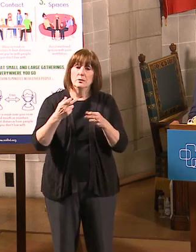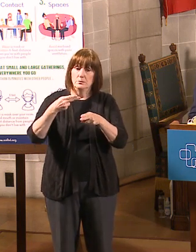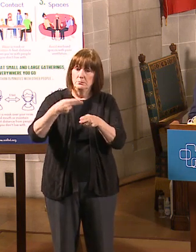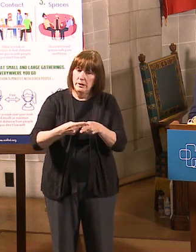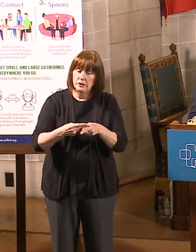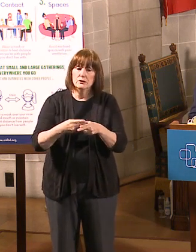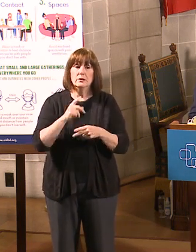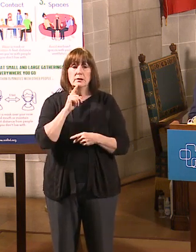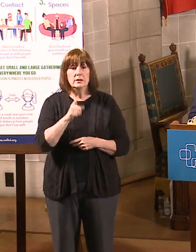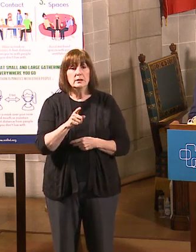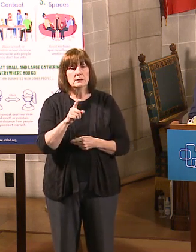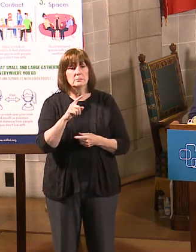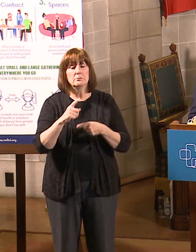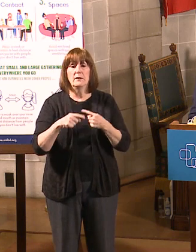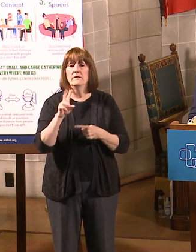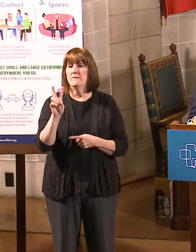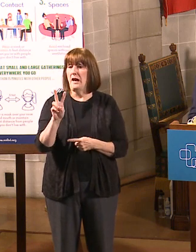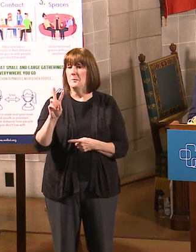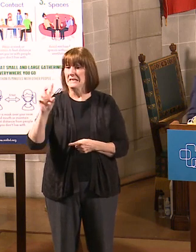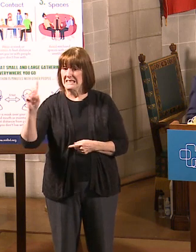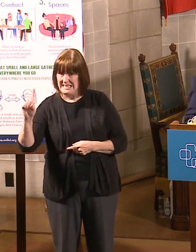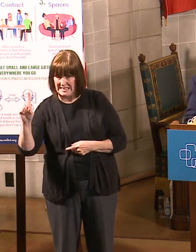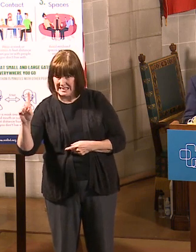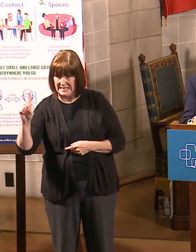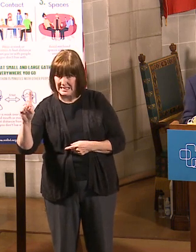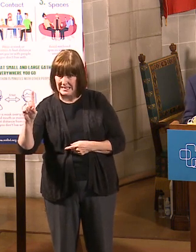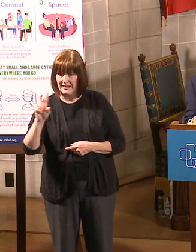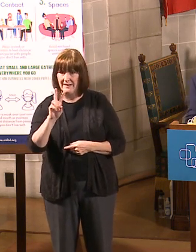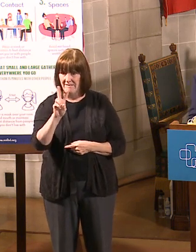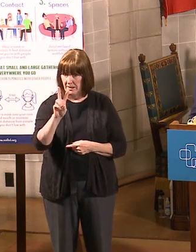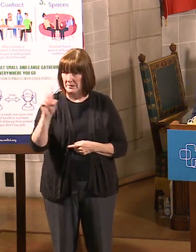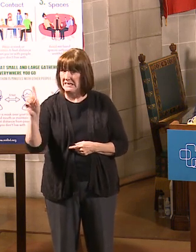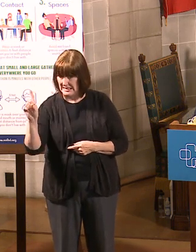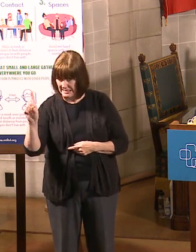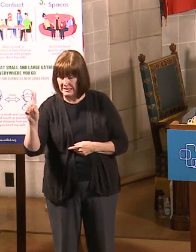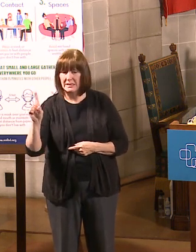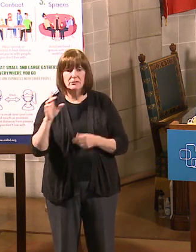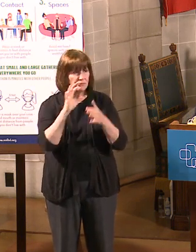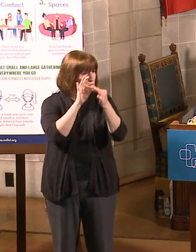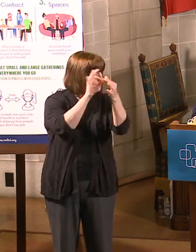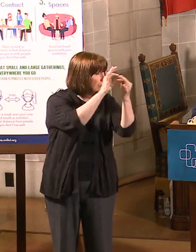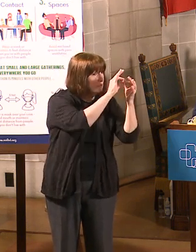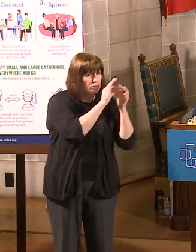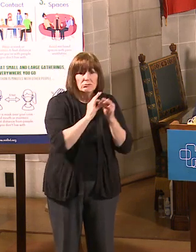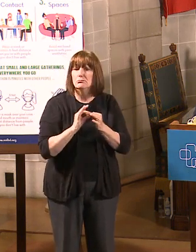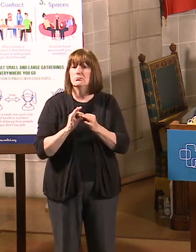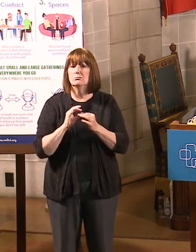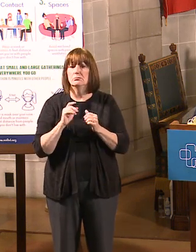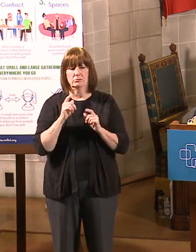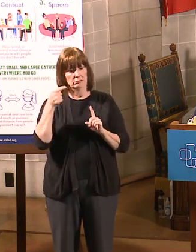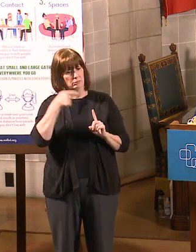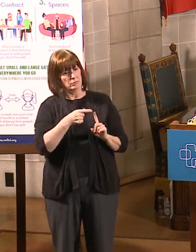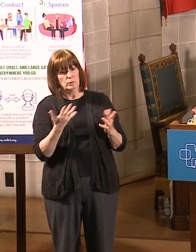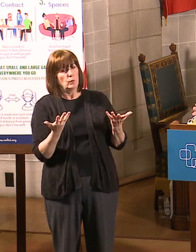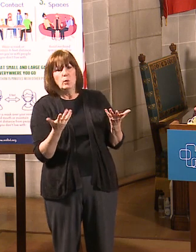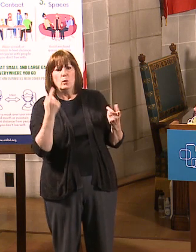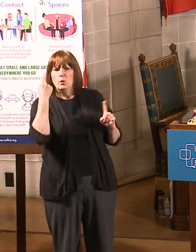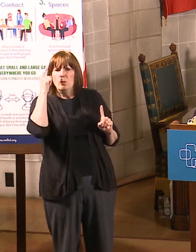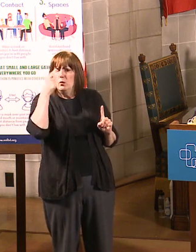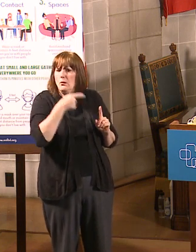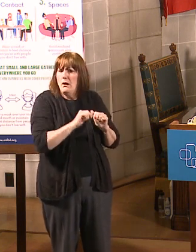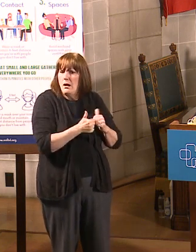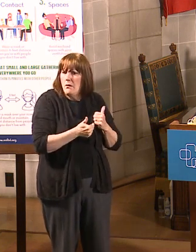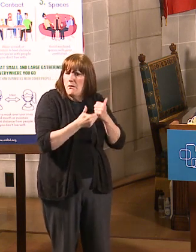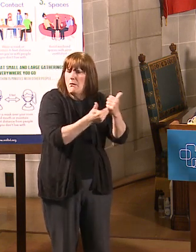mention is about vitamin D. There's been a lot of talk about vitamin D and what vitamin D does. It also, just like